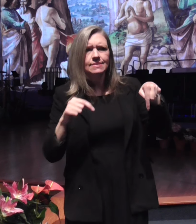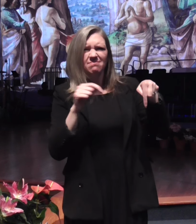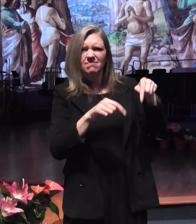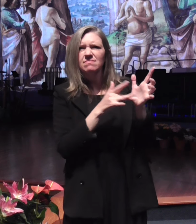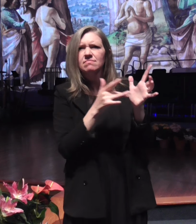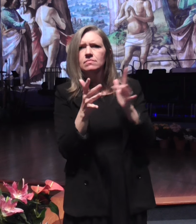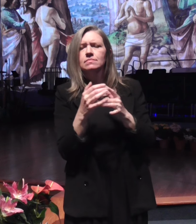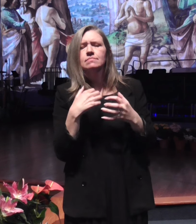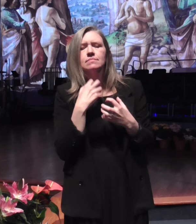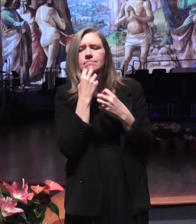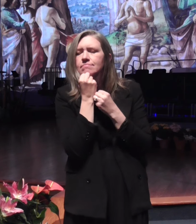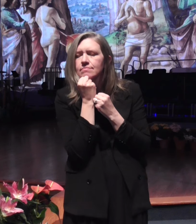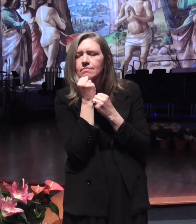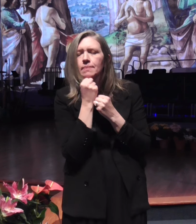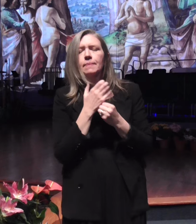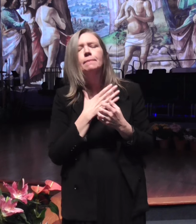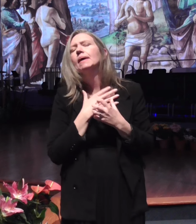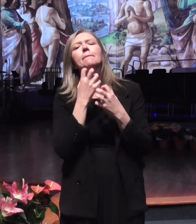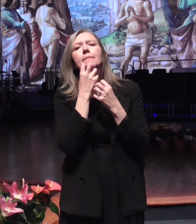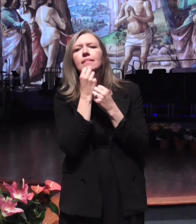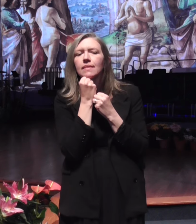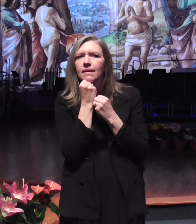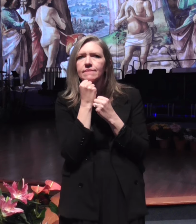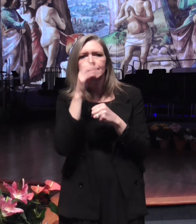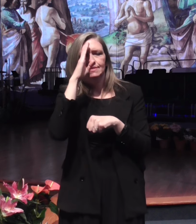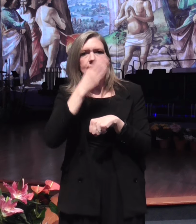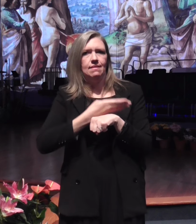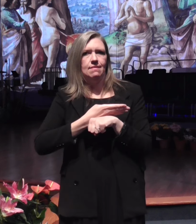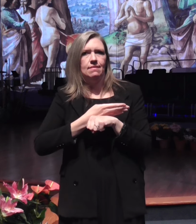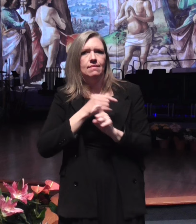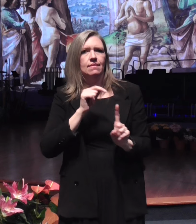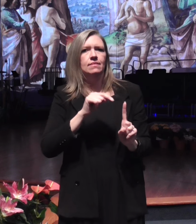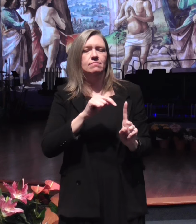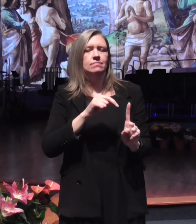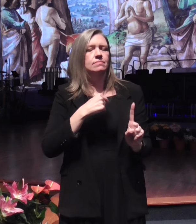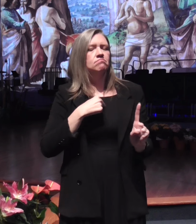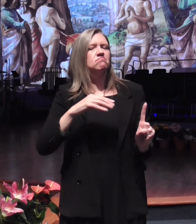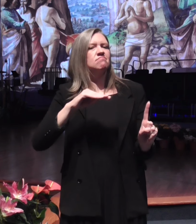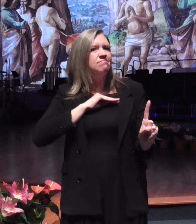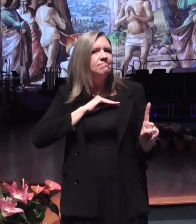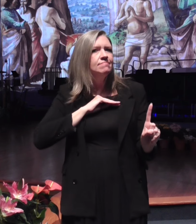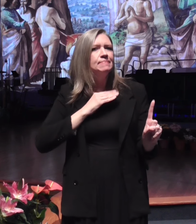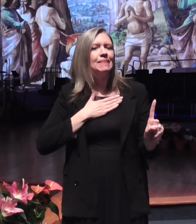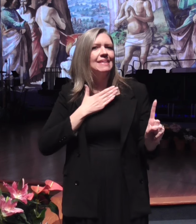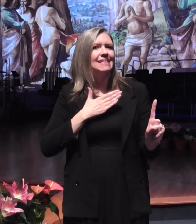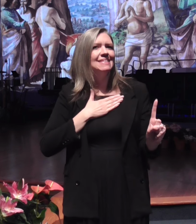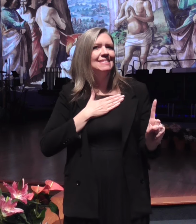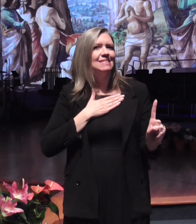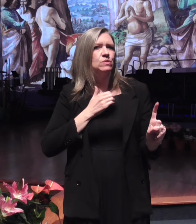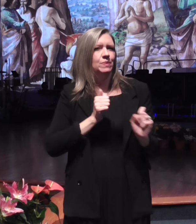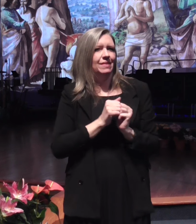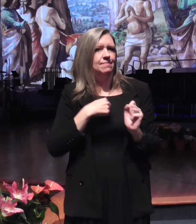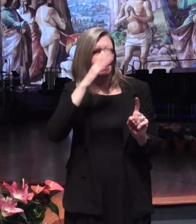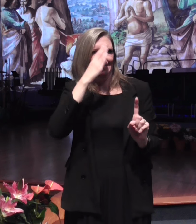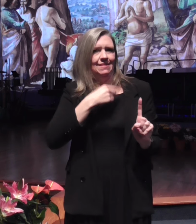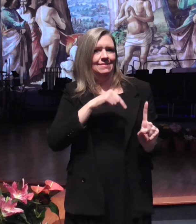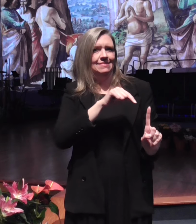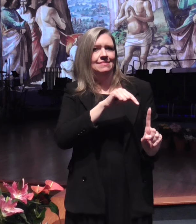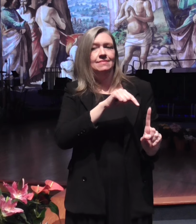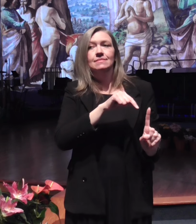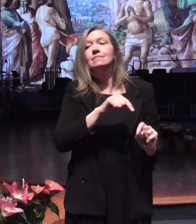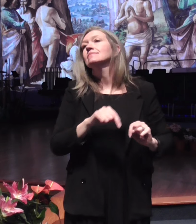beloved. This is my beloved Son, in whom I am well pleased." Henry